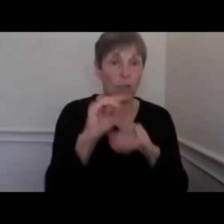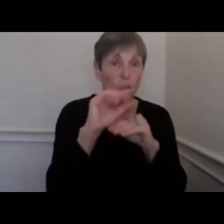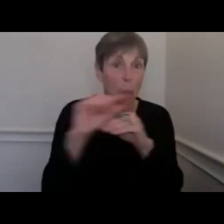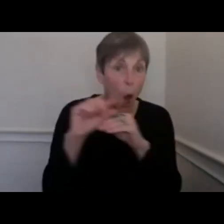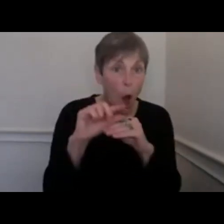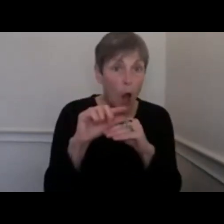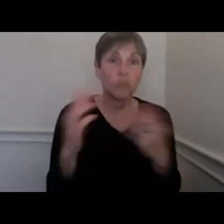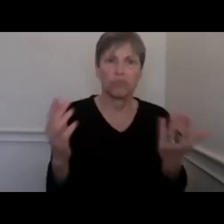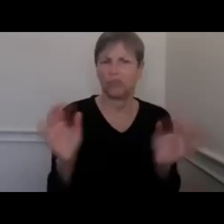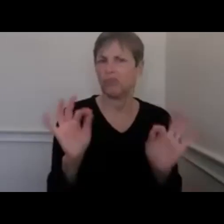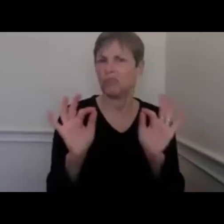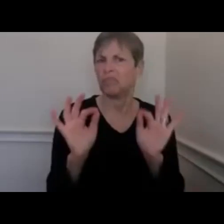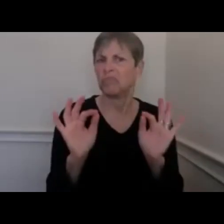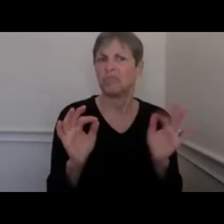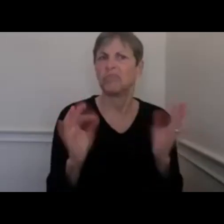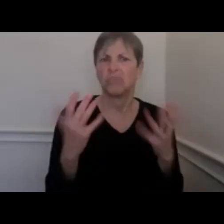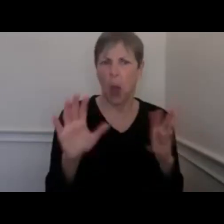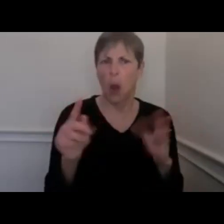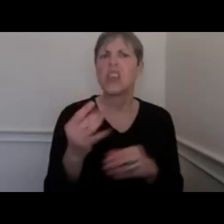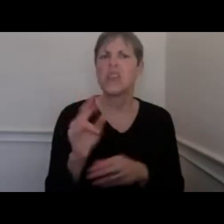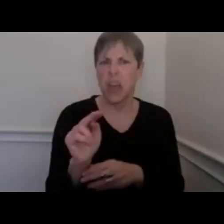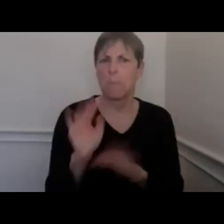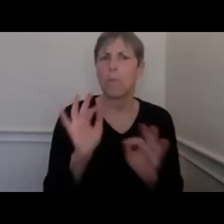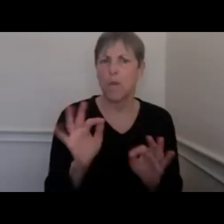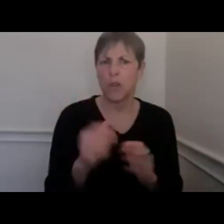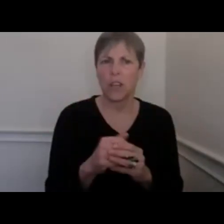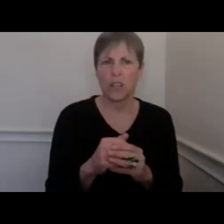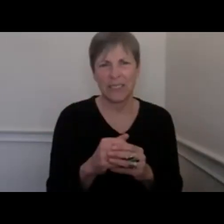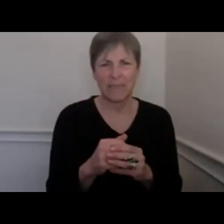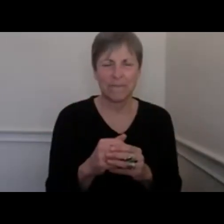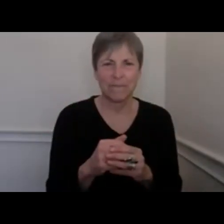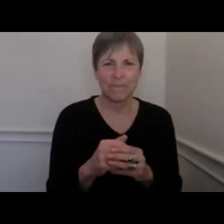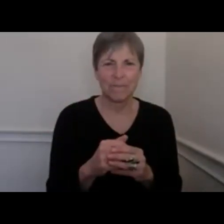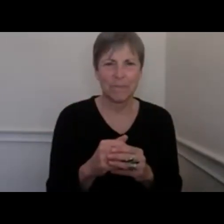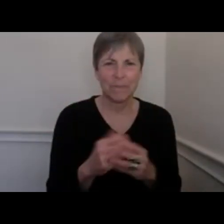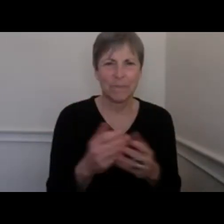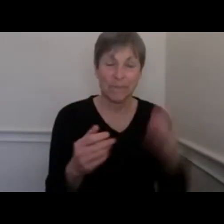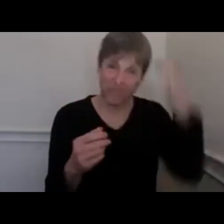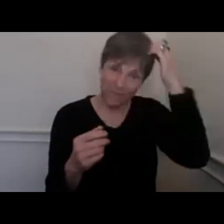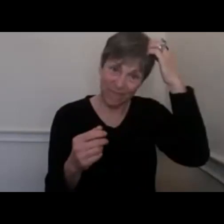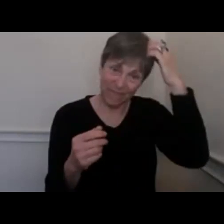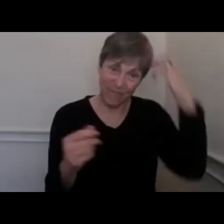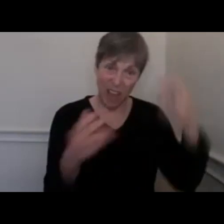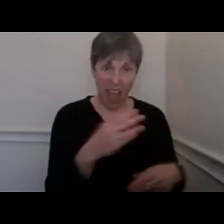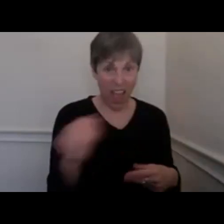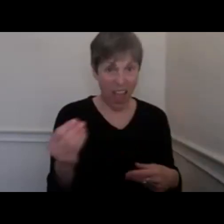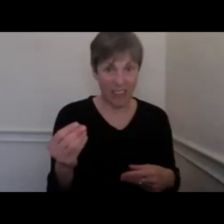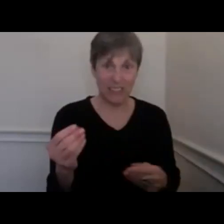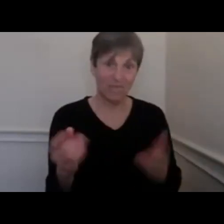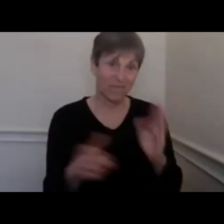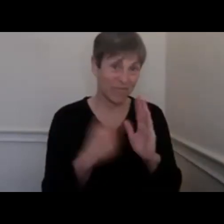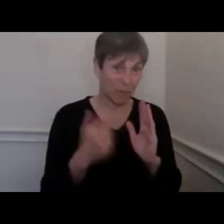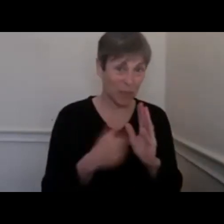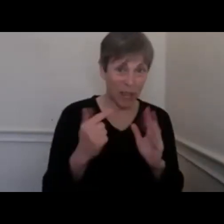totally awesome if you already had thinned by this stage. It's a little harder and there's less foliage, so they're a little less